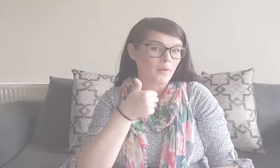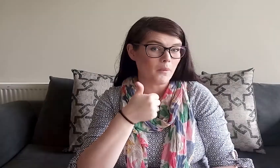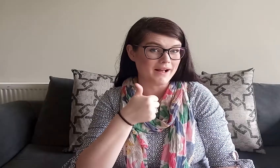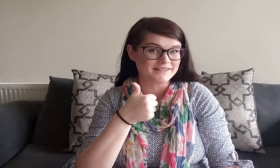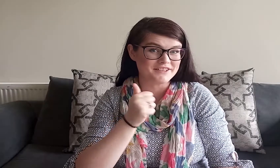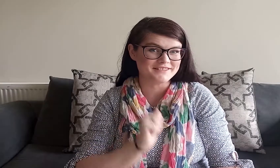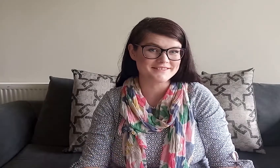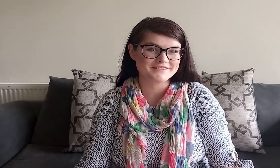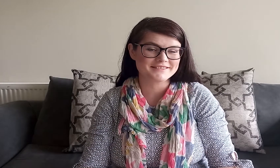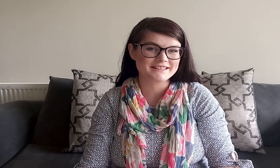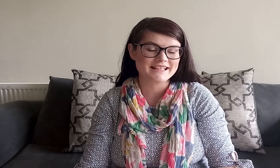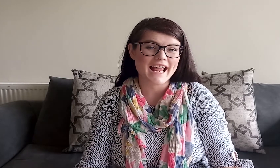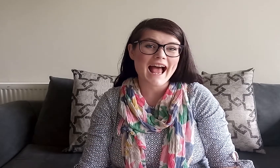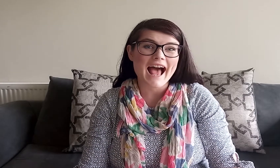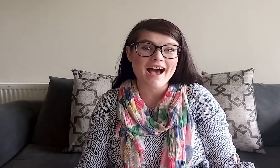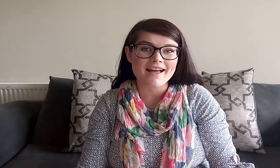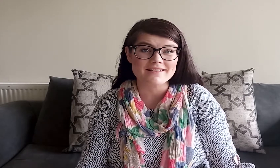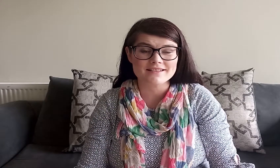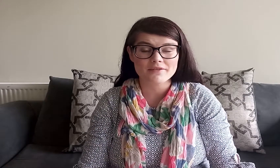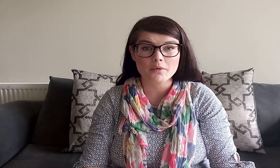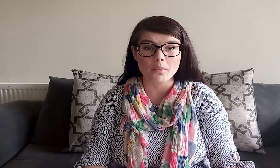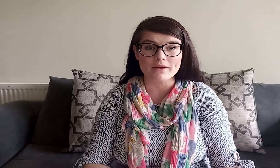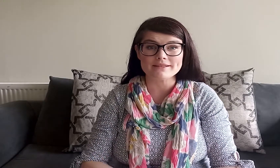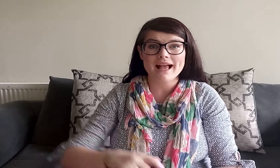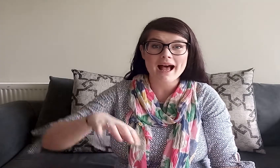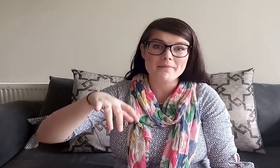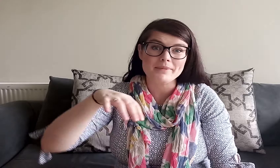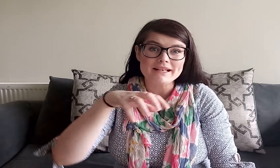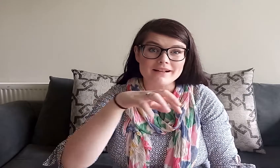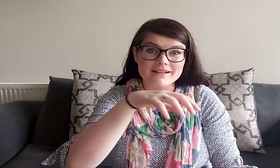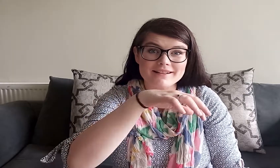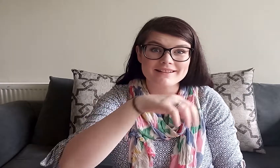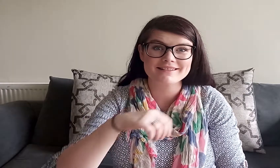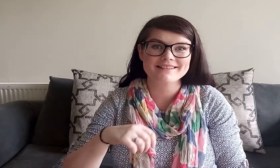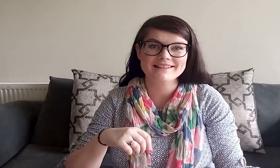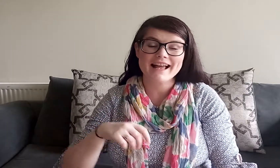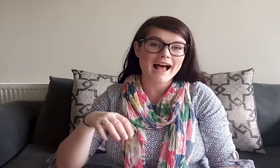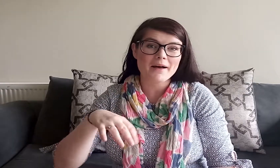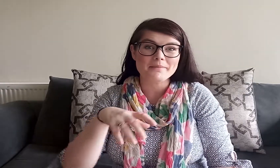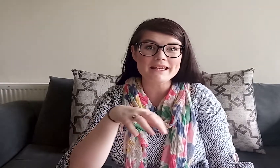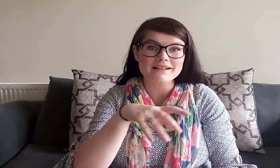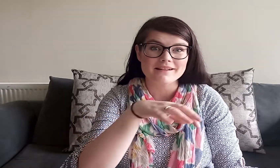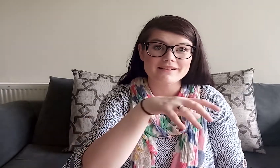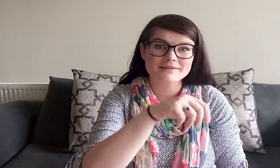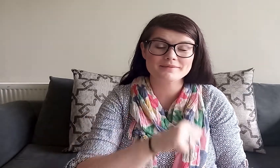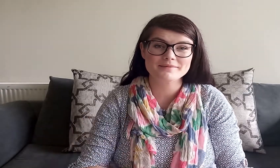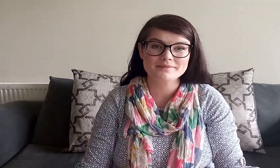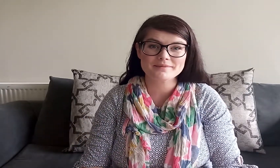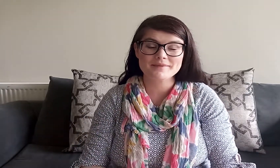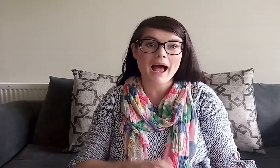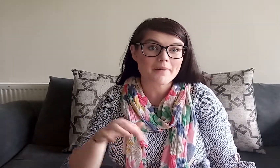Well done. And there was a beetle. A beetle. A